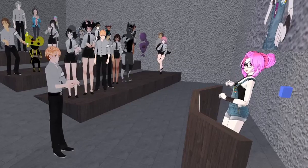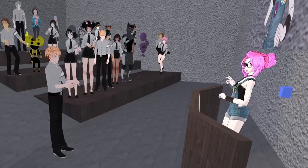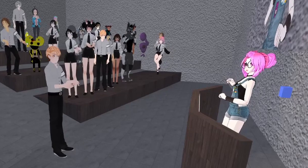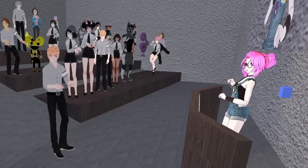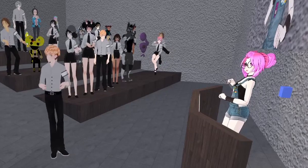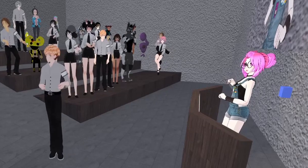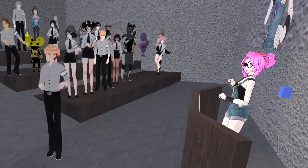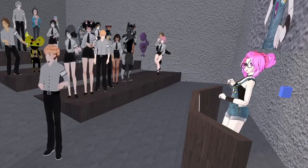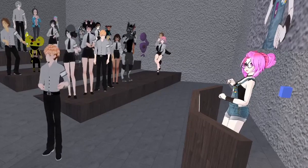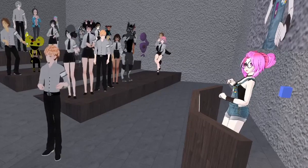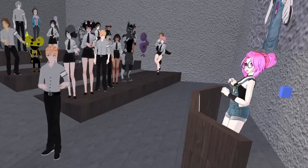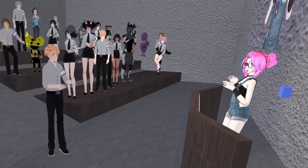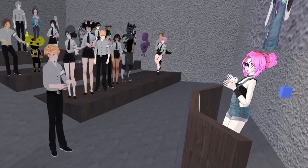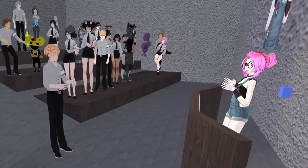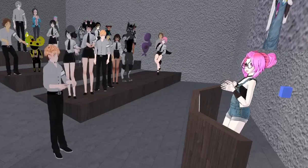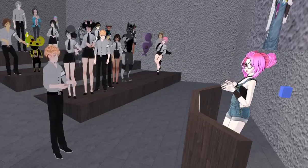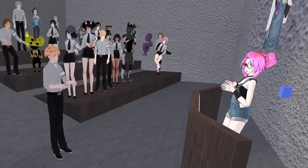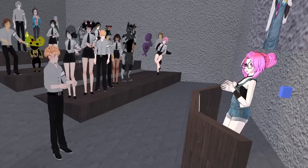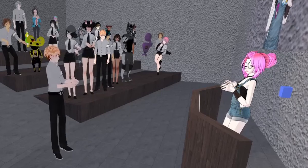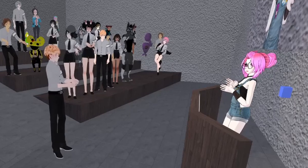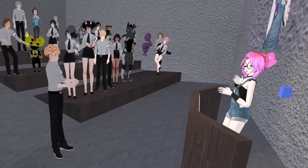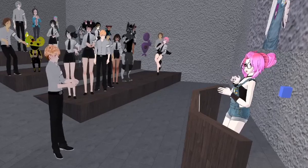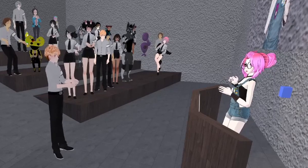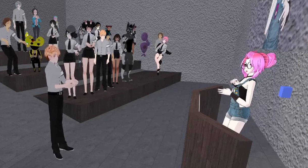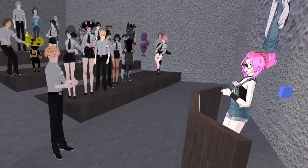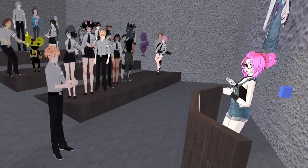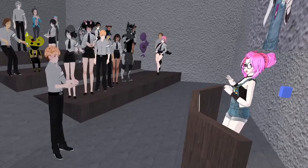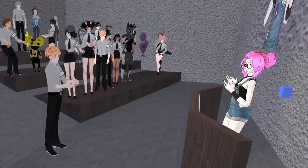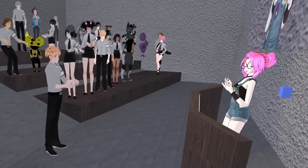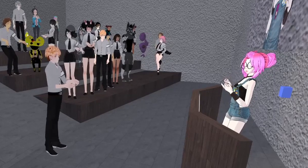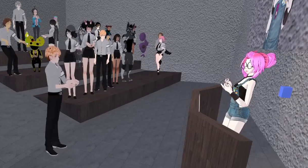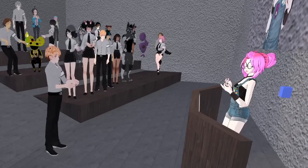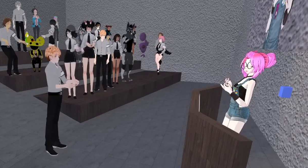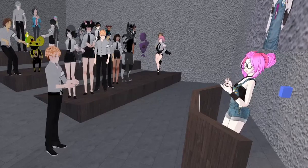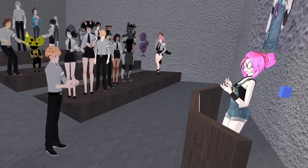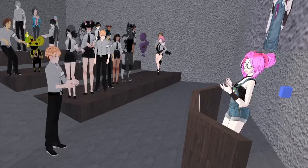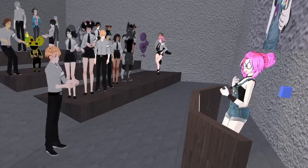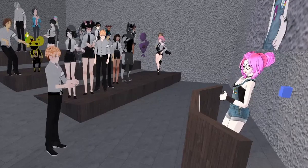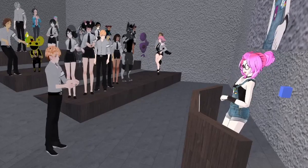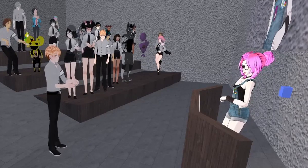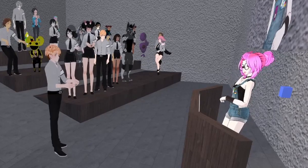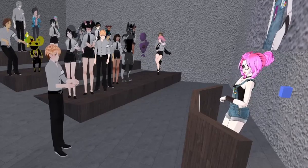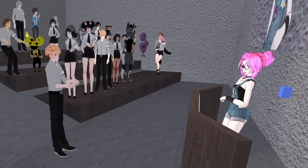No? I feel like it was a segment, but probably not the whole class. I might have talked about